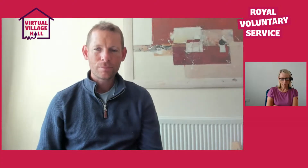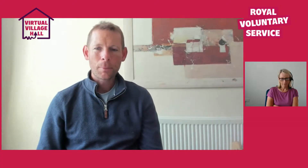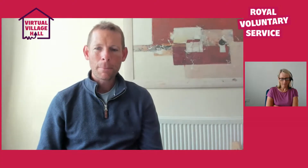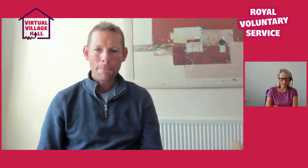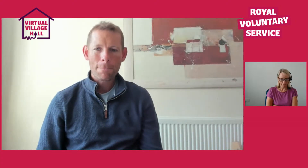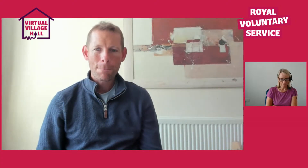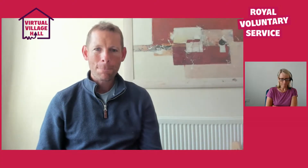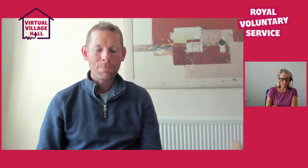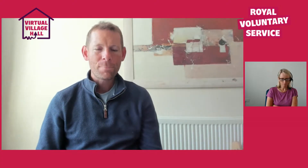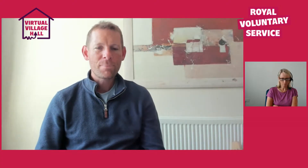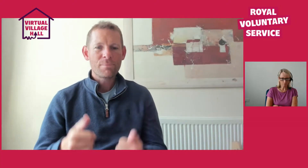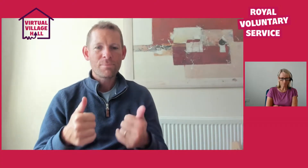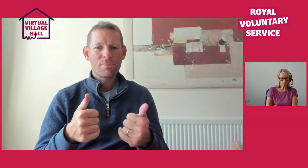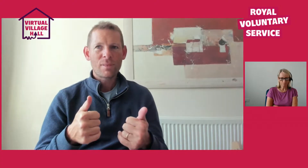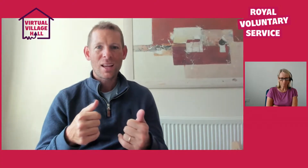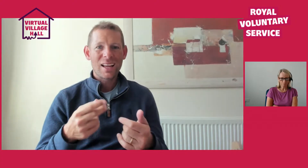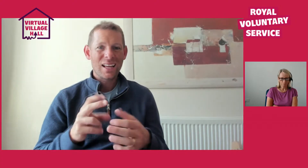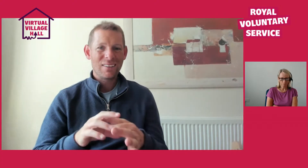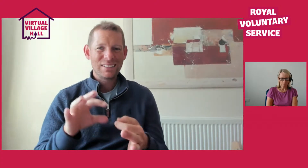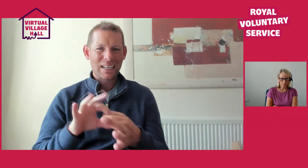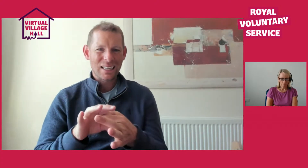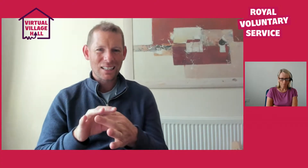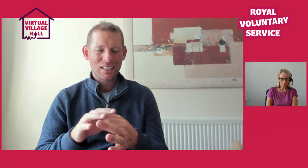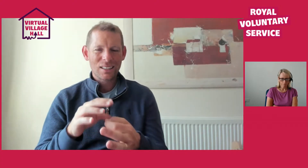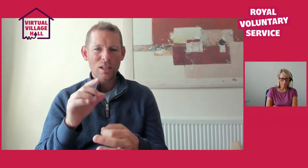So that makes sense.